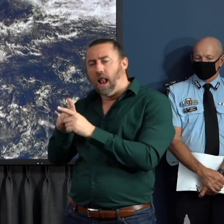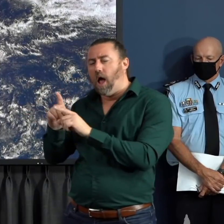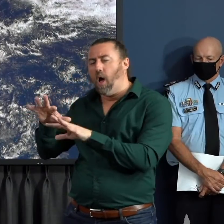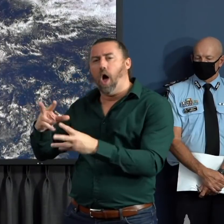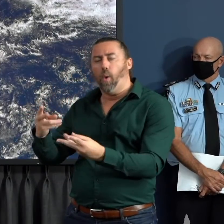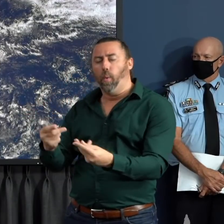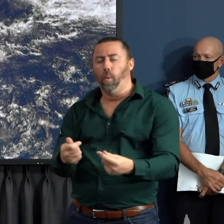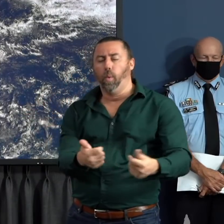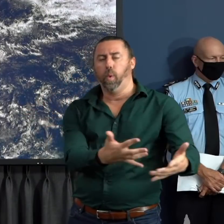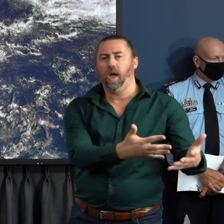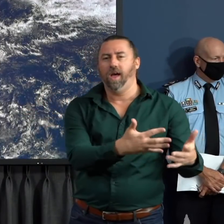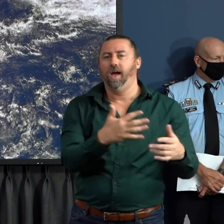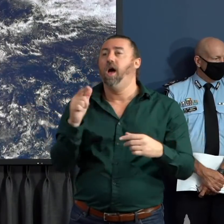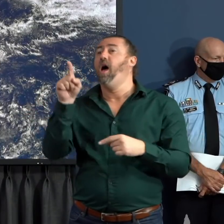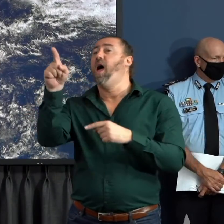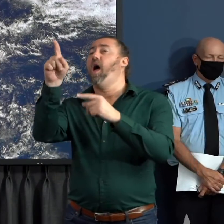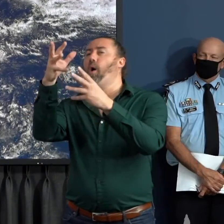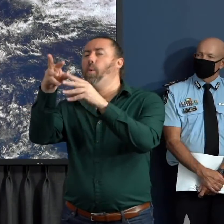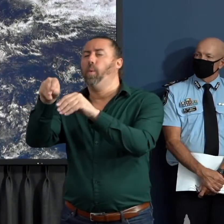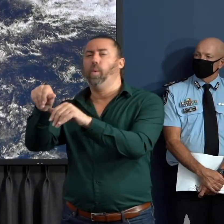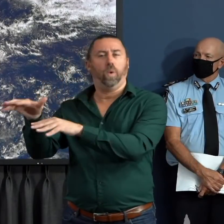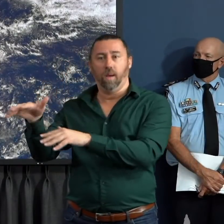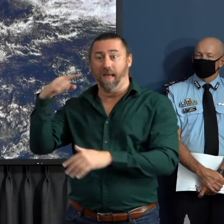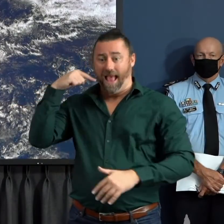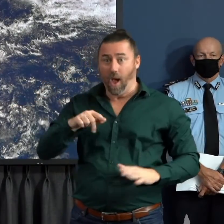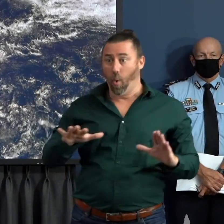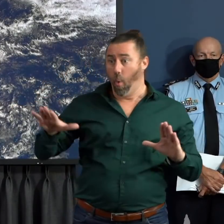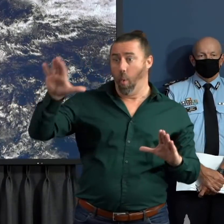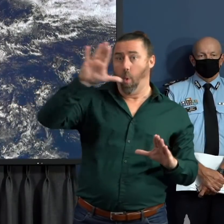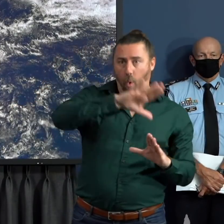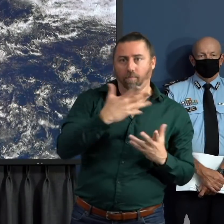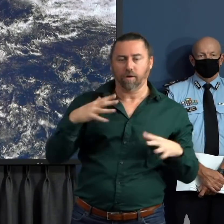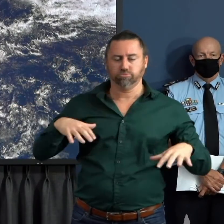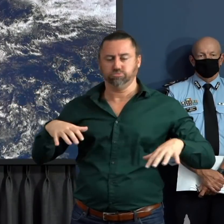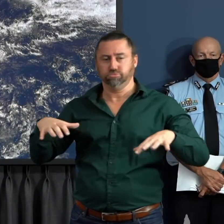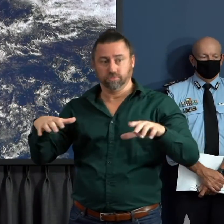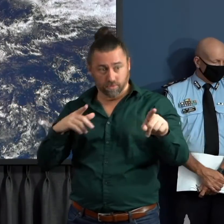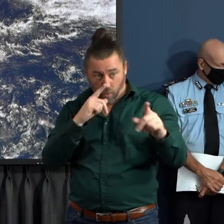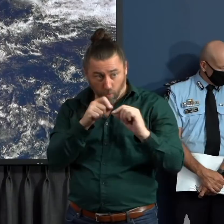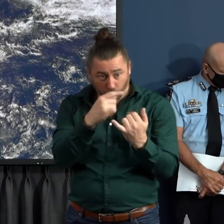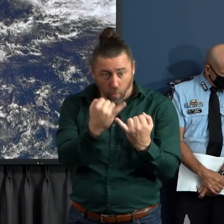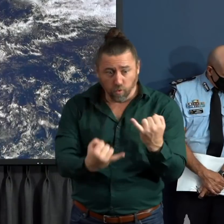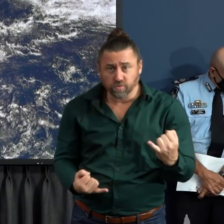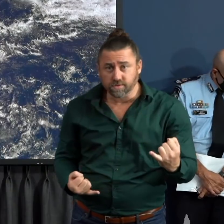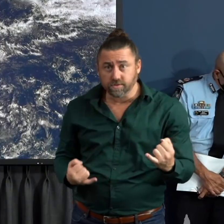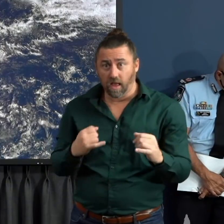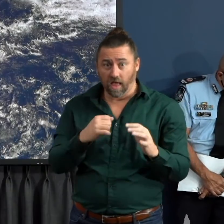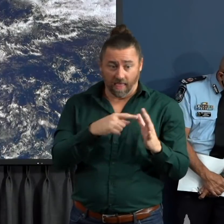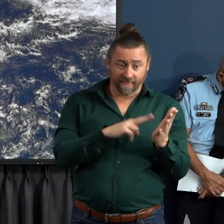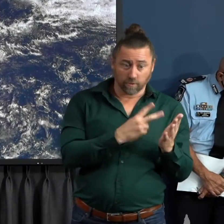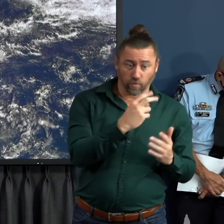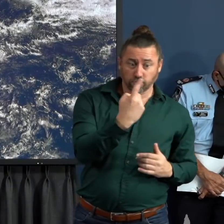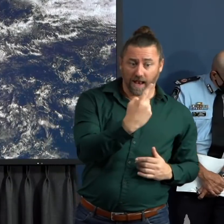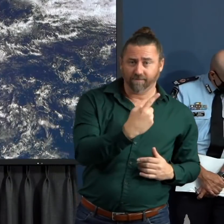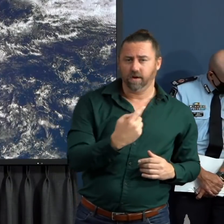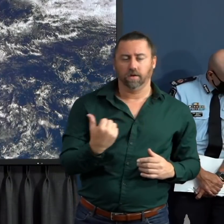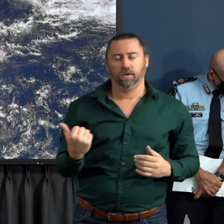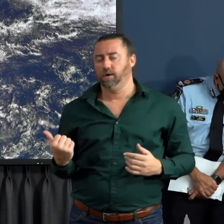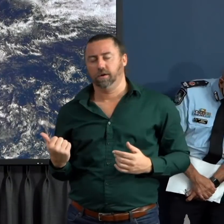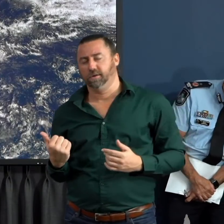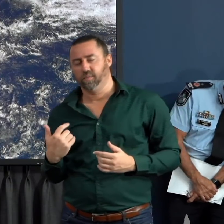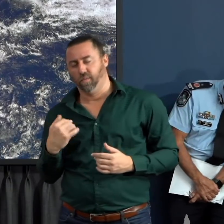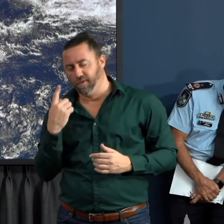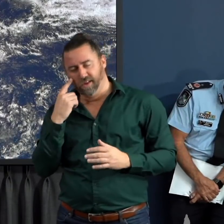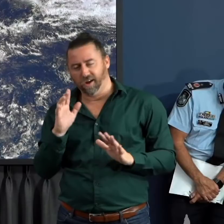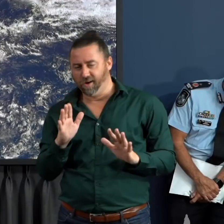just flowing into the rivers. So it could be worse? Well, we don't know. We don't expect it. The Bureau is